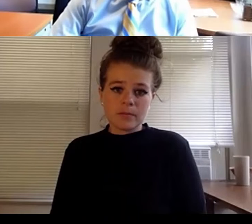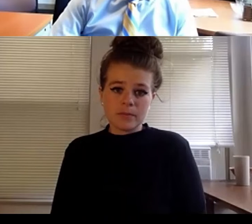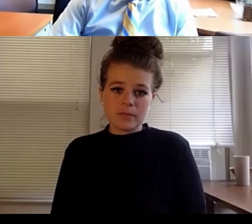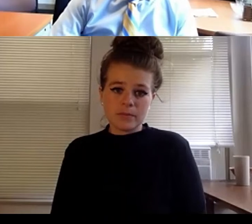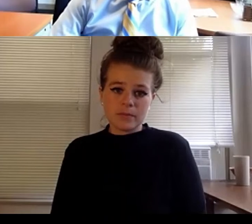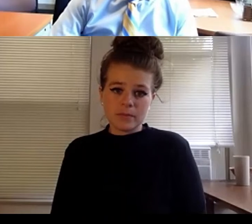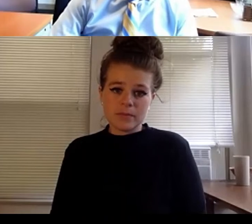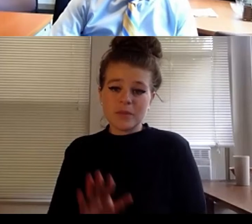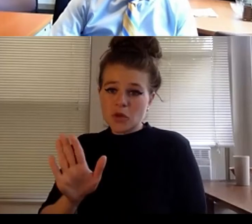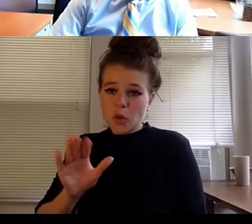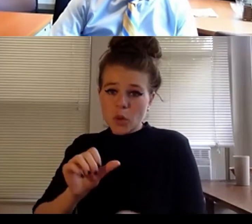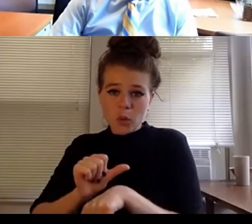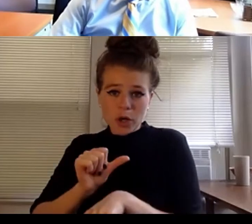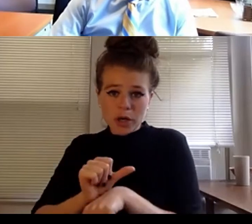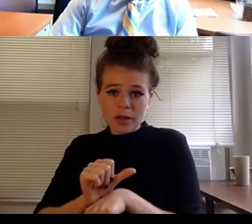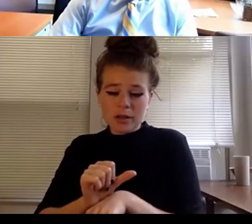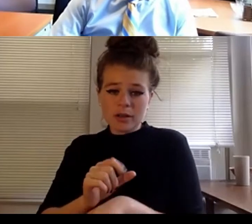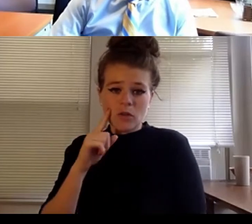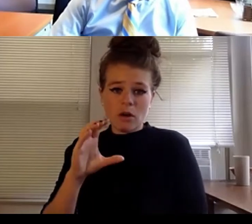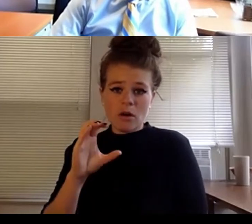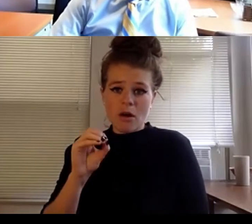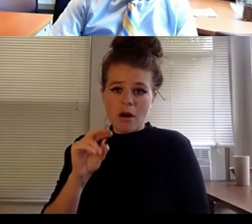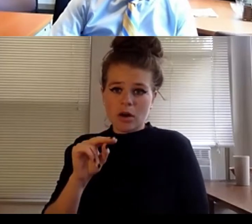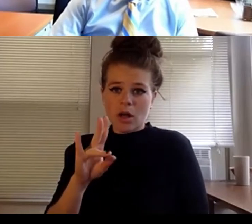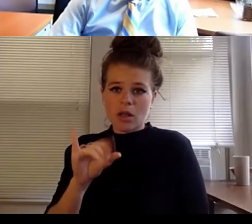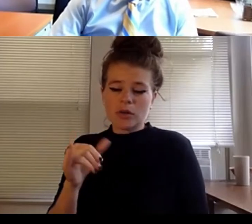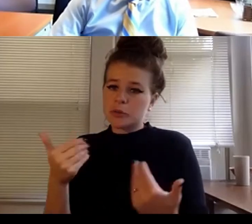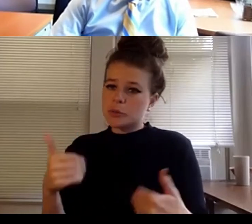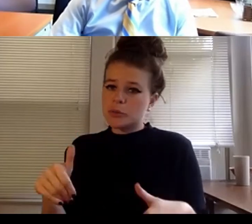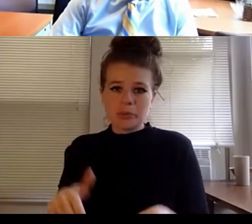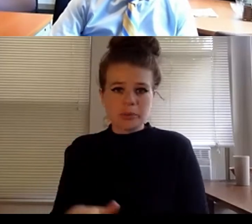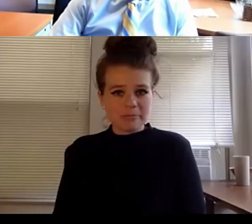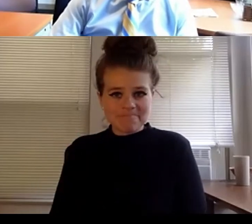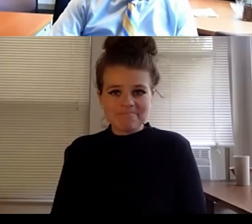bailiwick in oncology, and